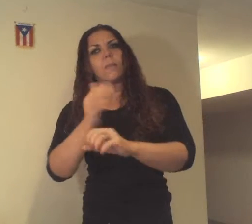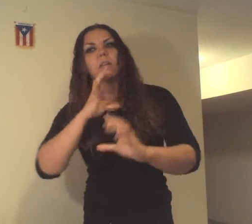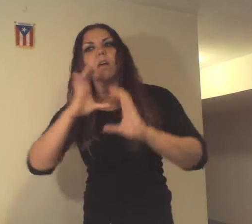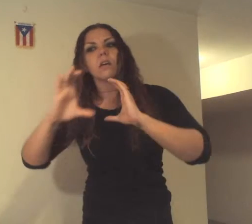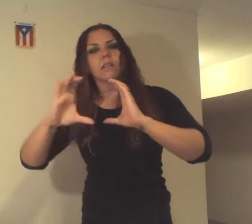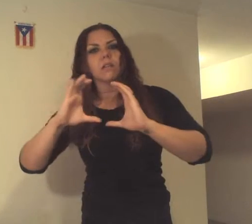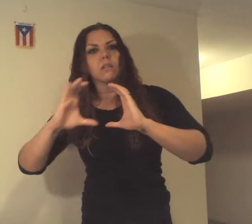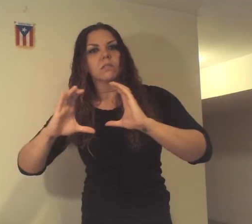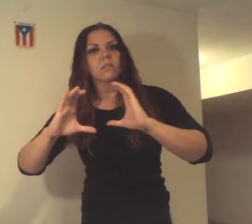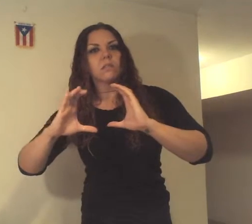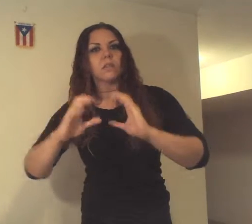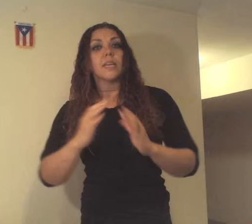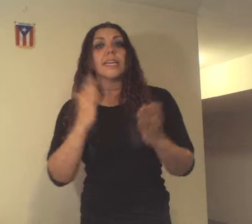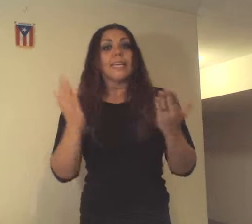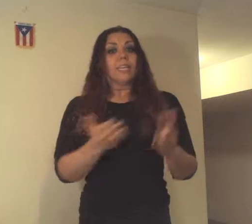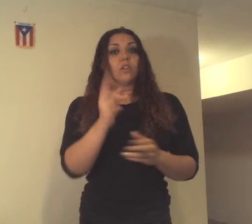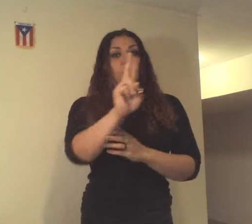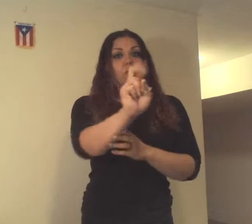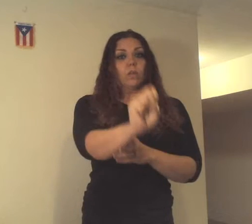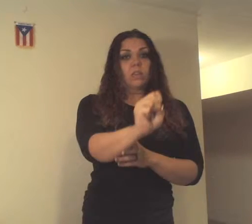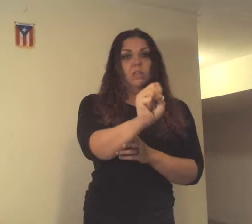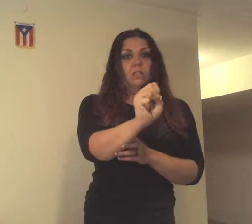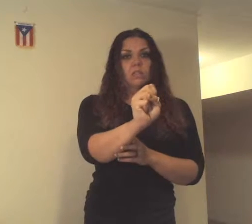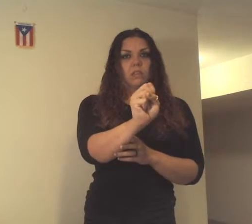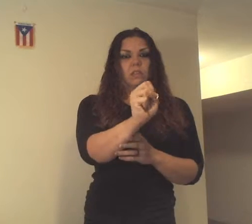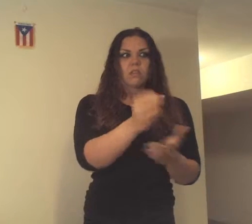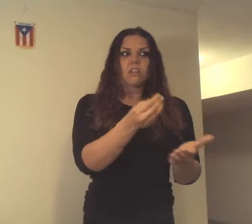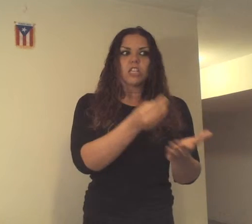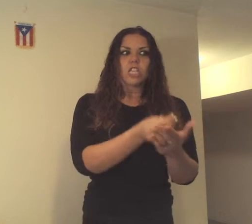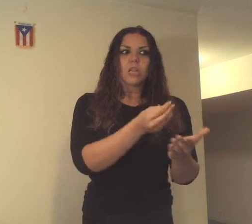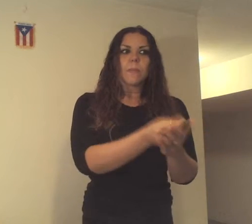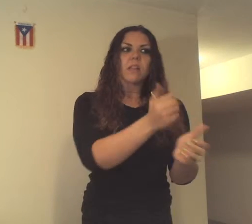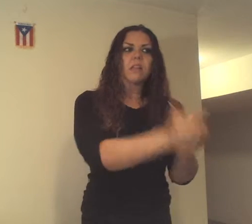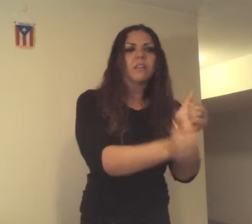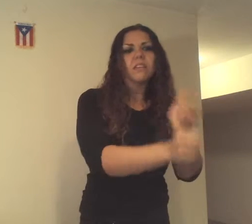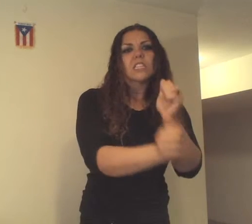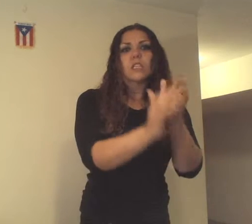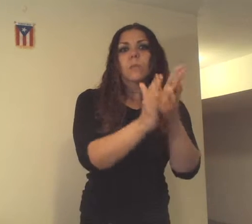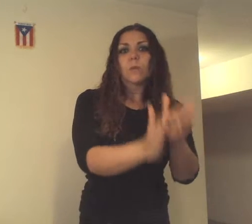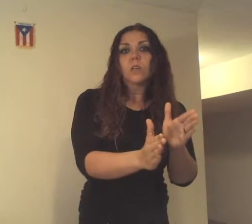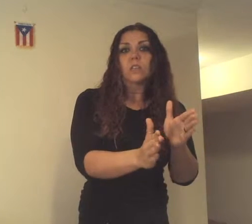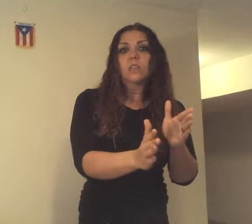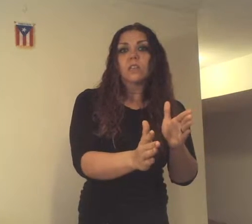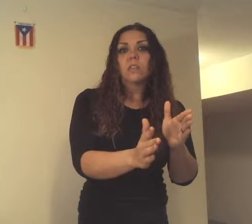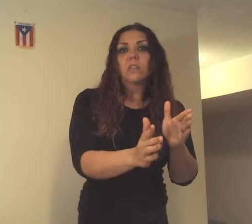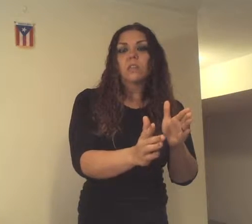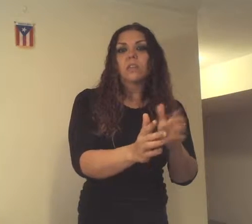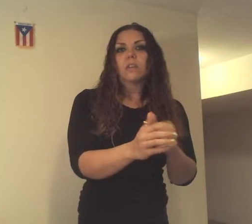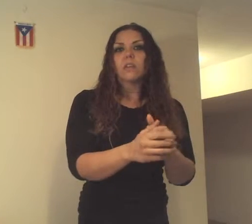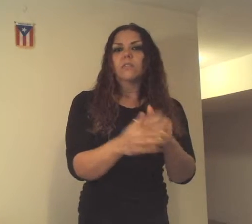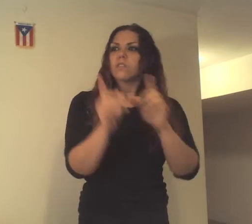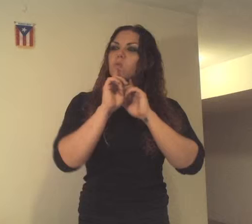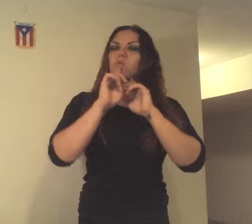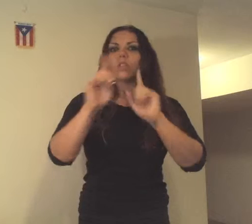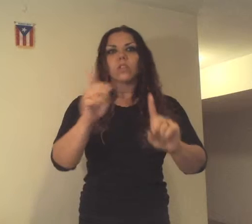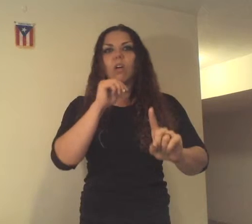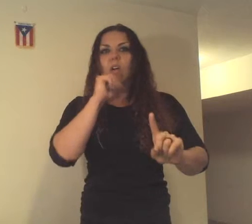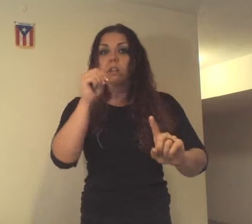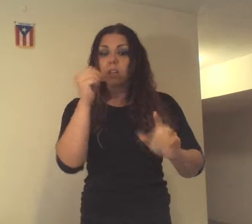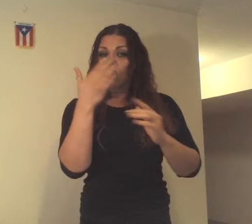States, we spend more money per person for outcomes that are not better than many countries in the world.